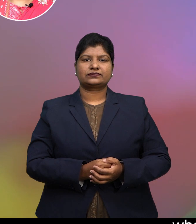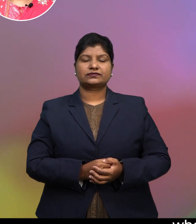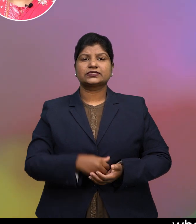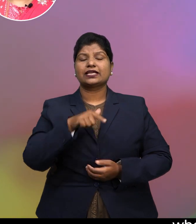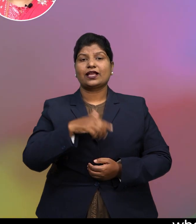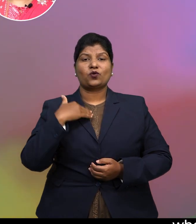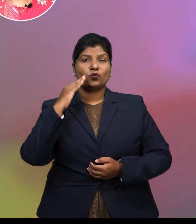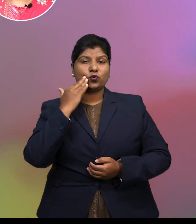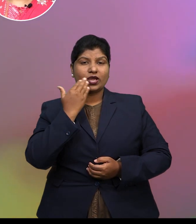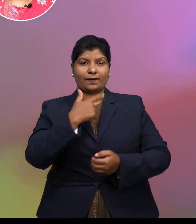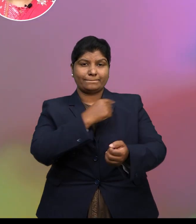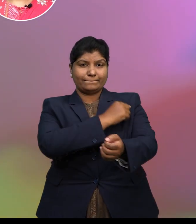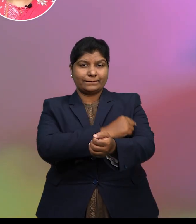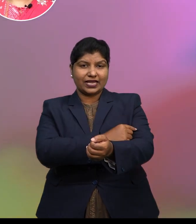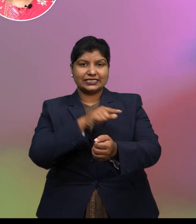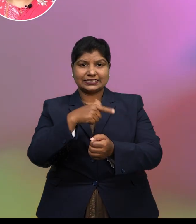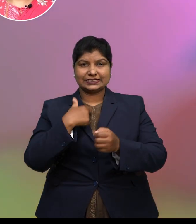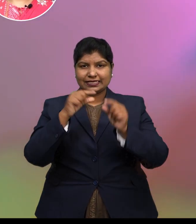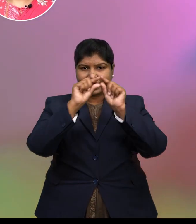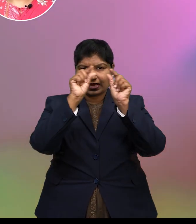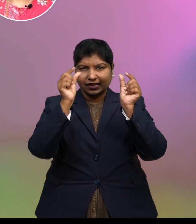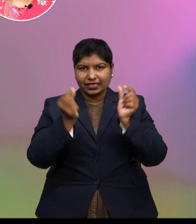when the muscle layers of the uterus